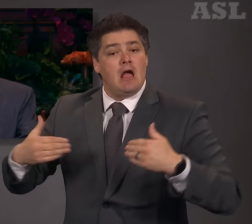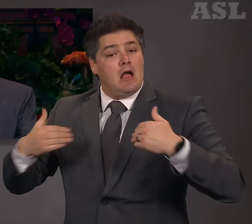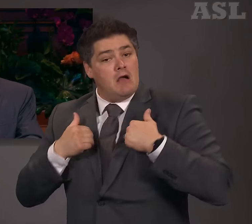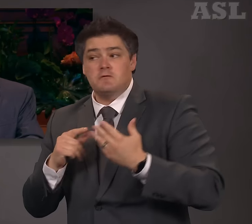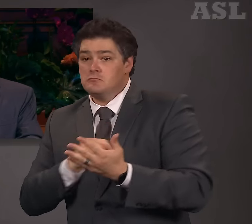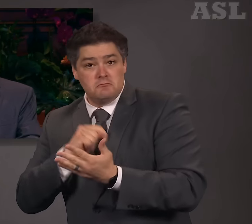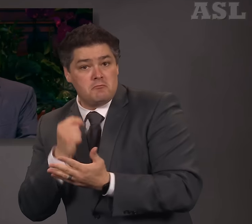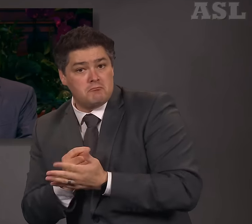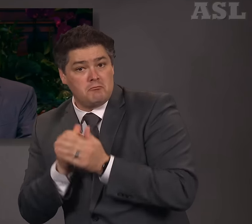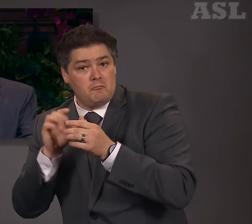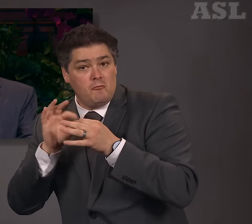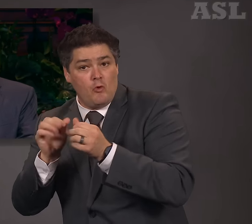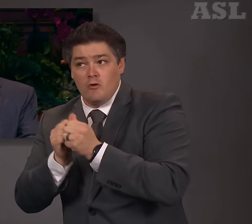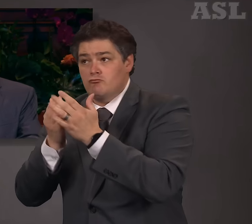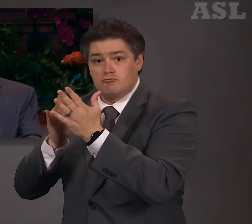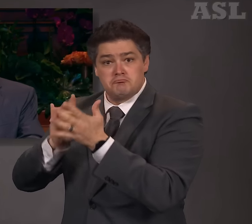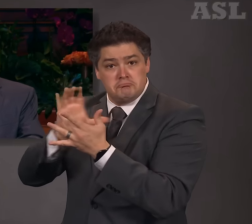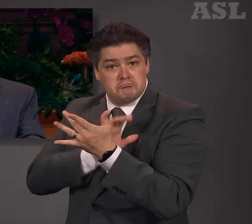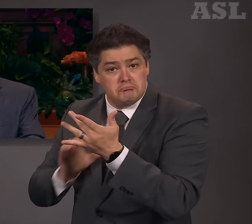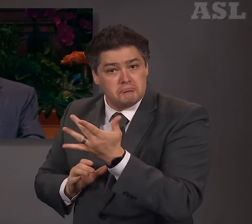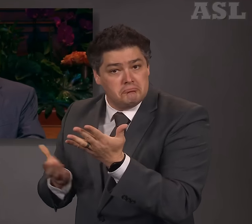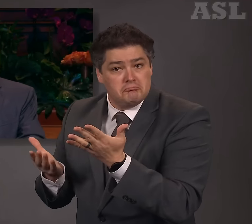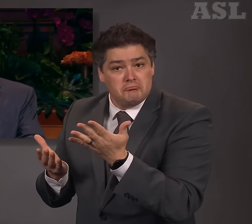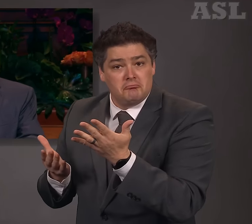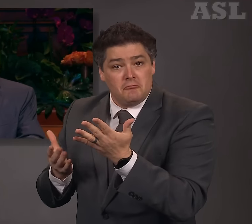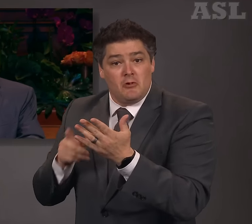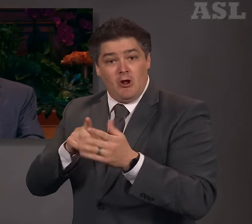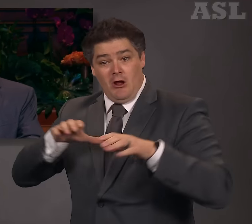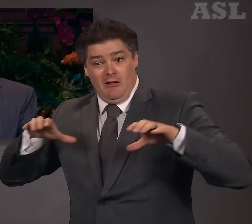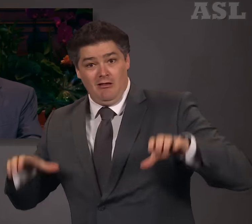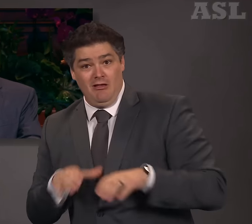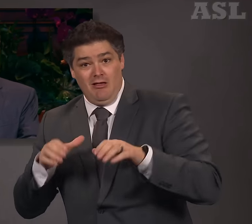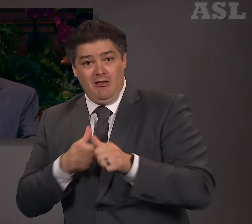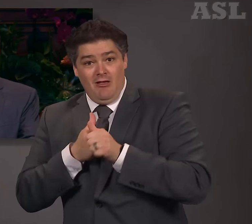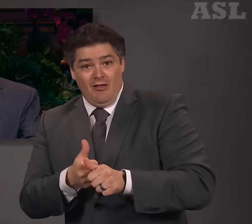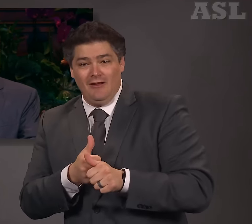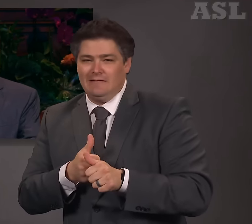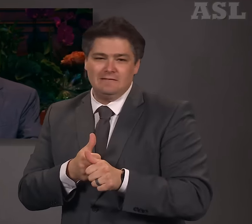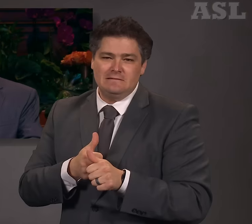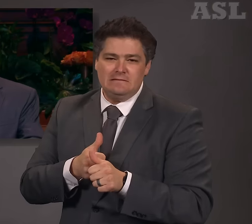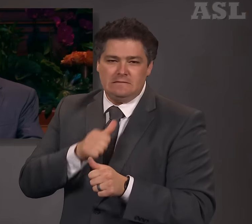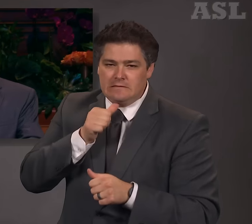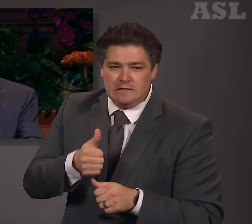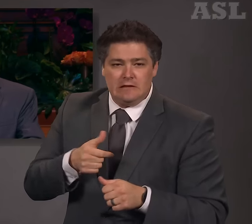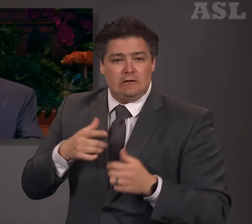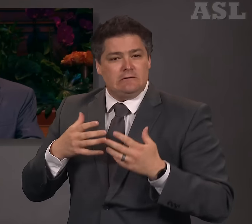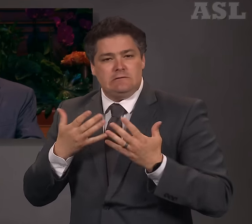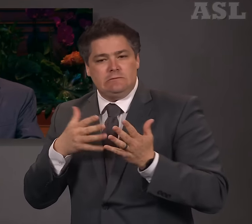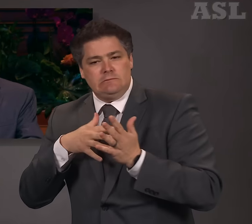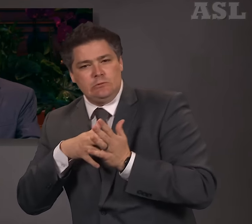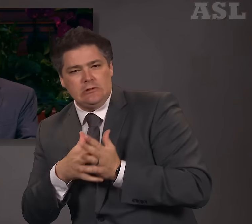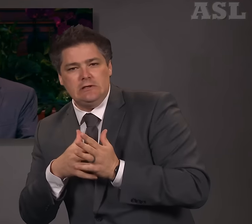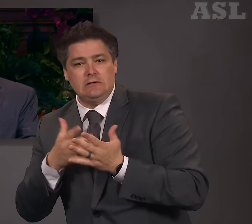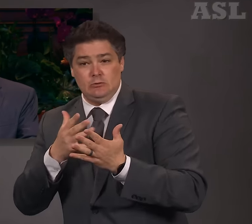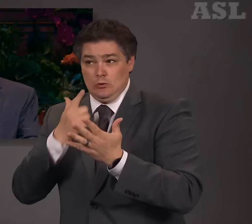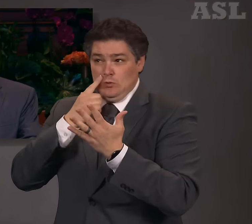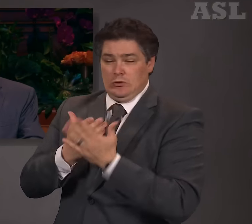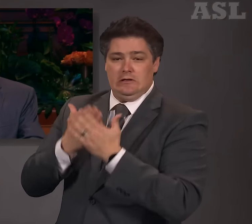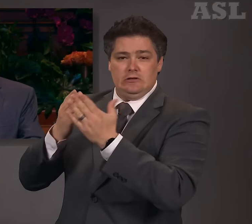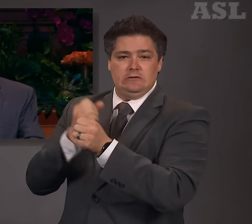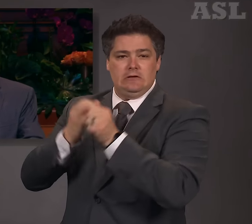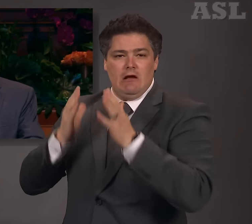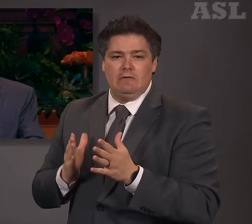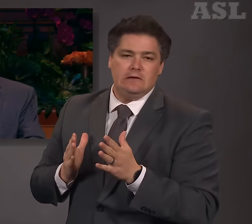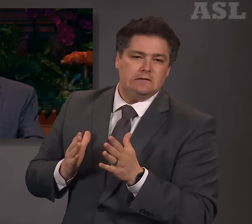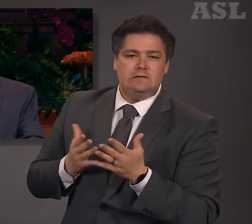it. Not being valiant in the witness of the Savior suggests a degree of apathy or casualness, being